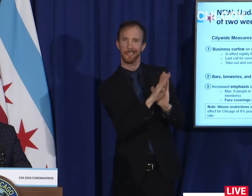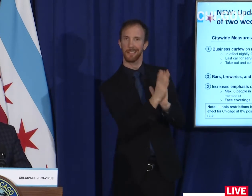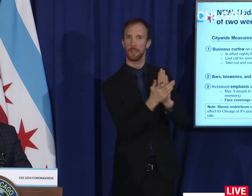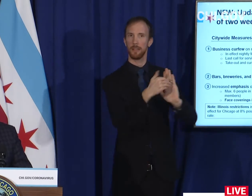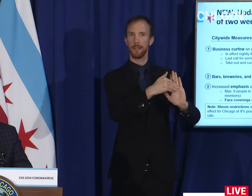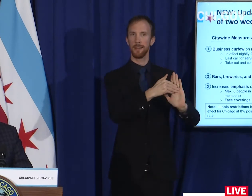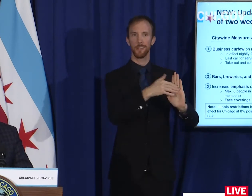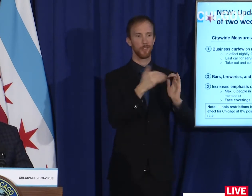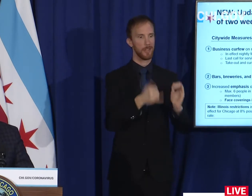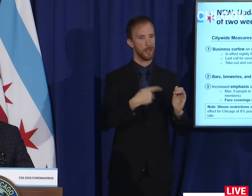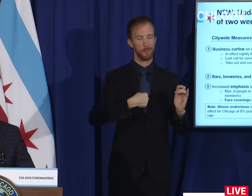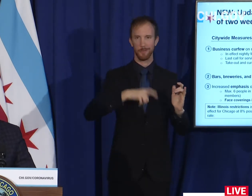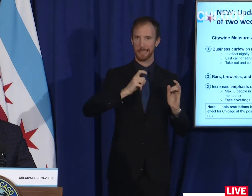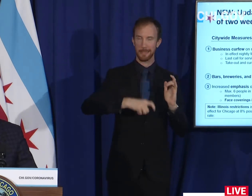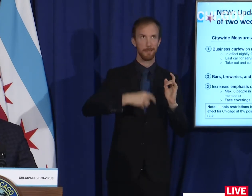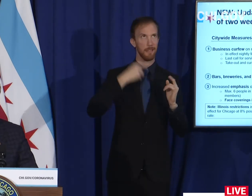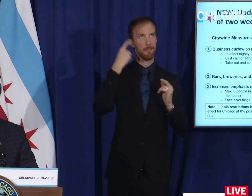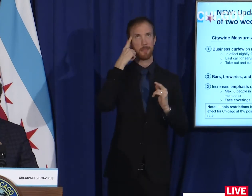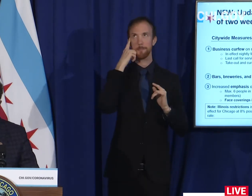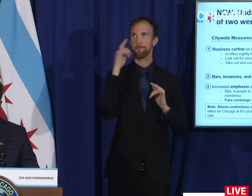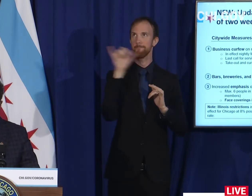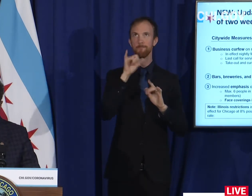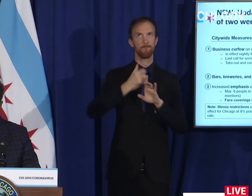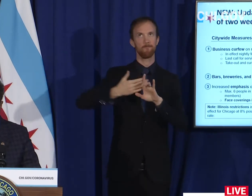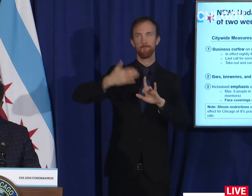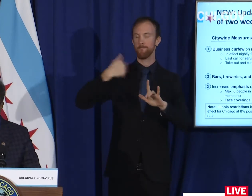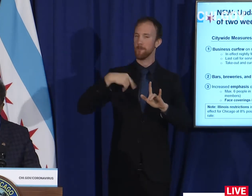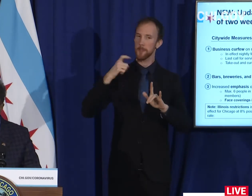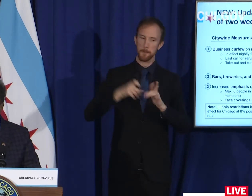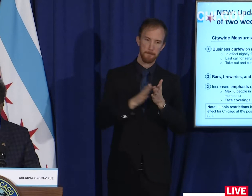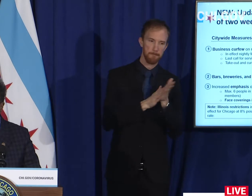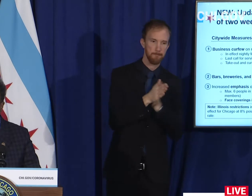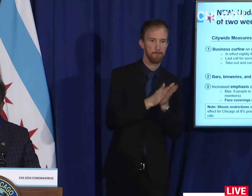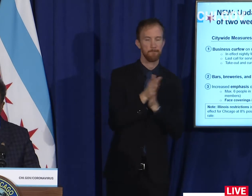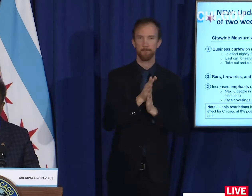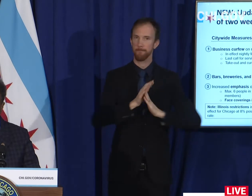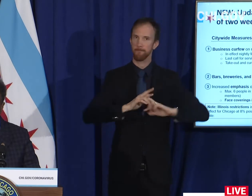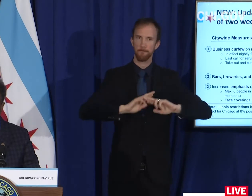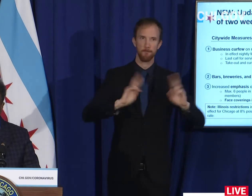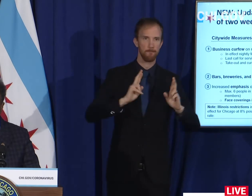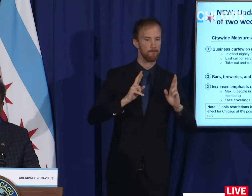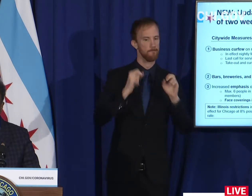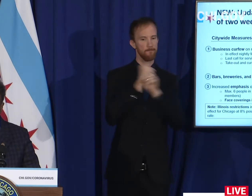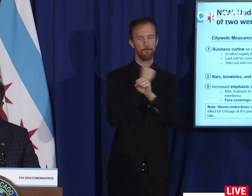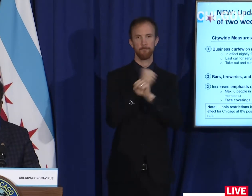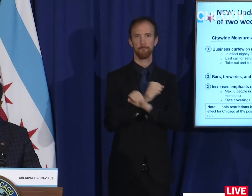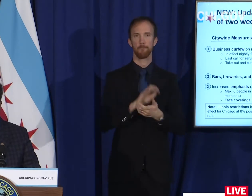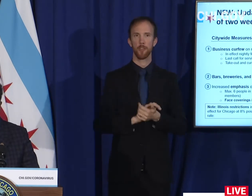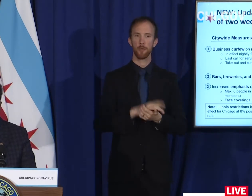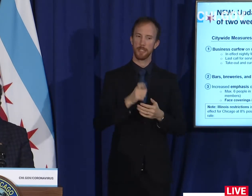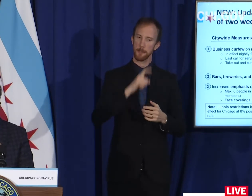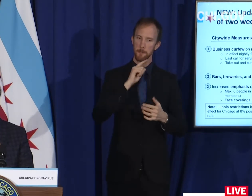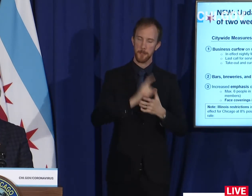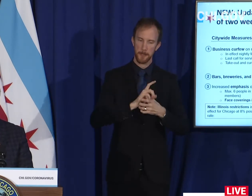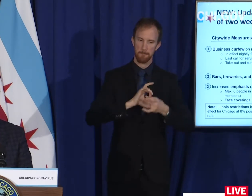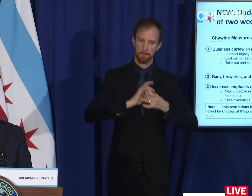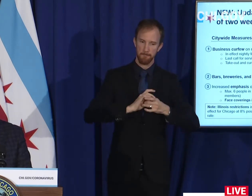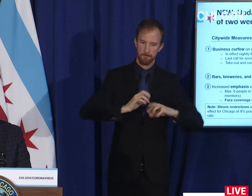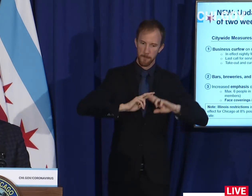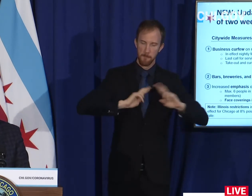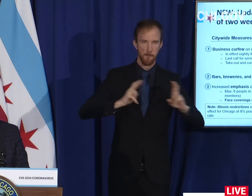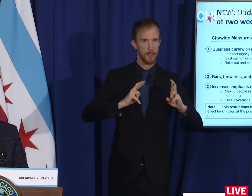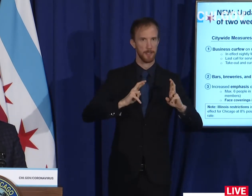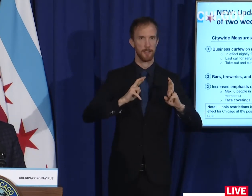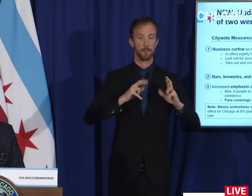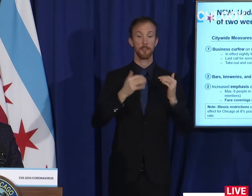now as we have been all along. We have to dig down deeper. This is a critical